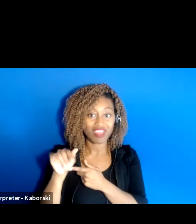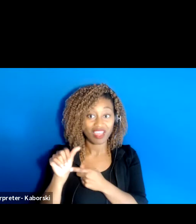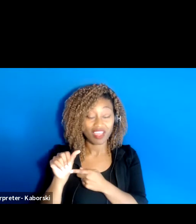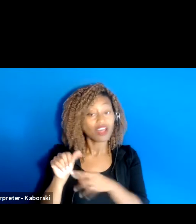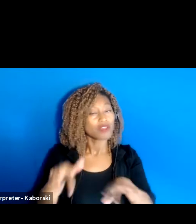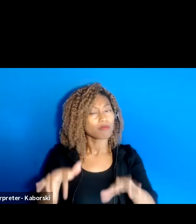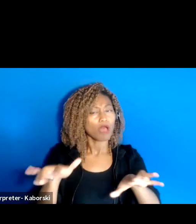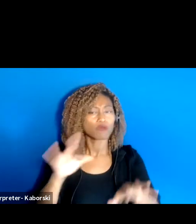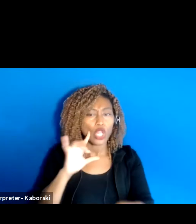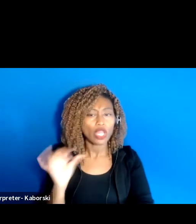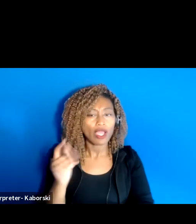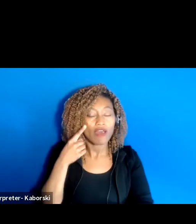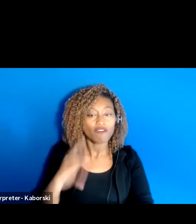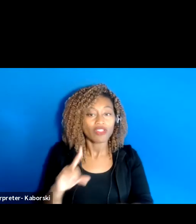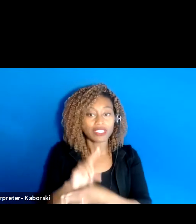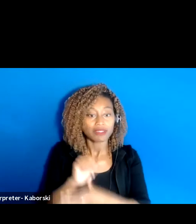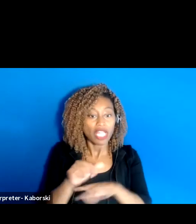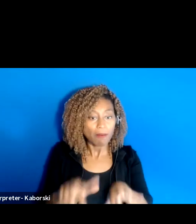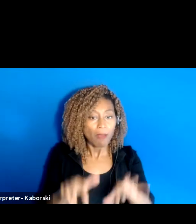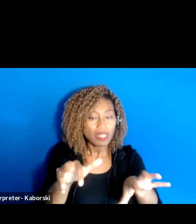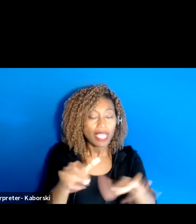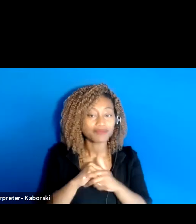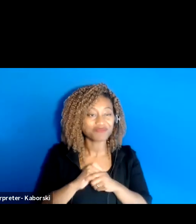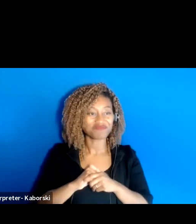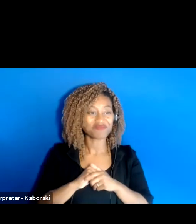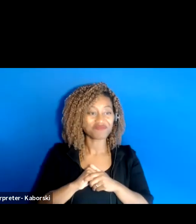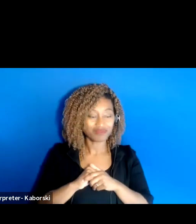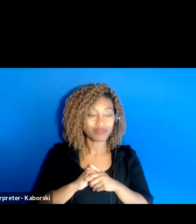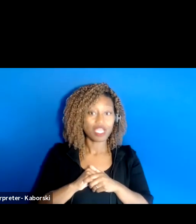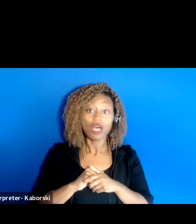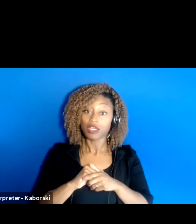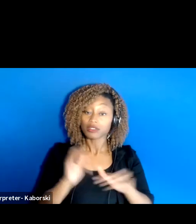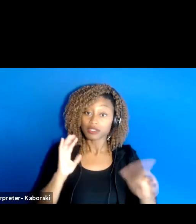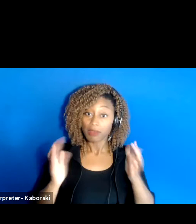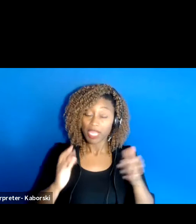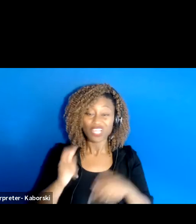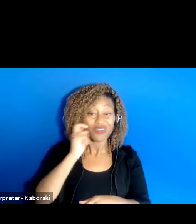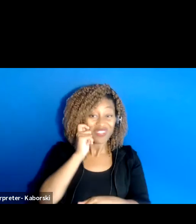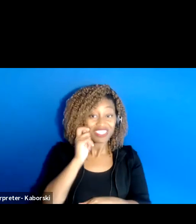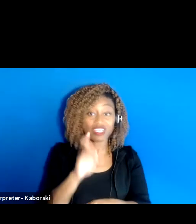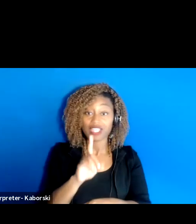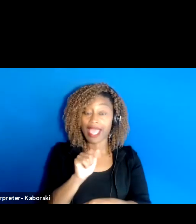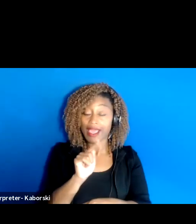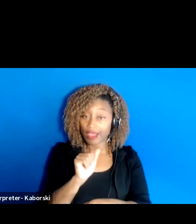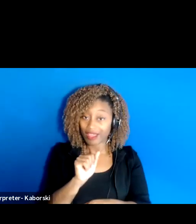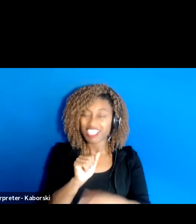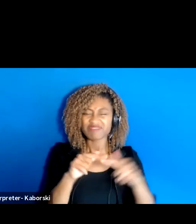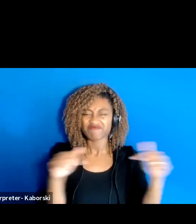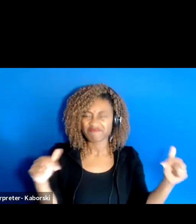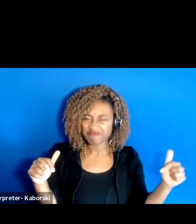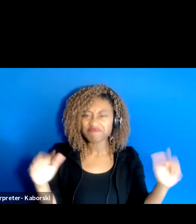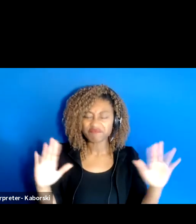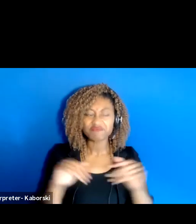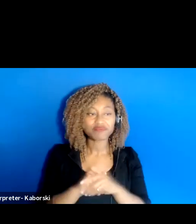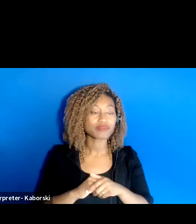looked like for the disability population, bumped it up against racial data, et cetera, and tried to